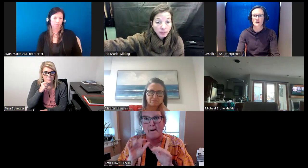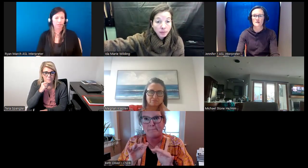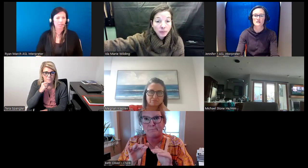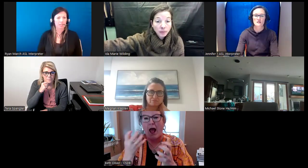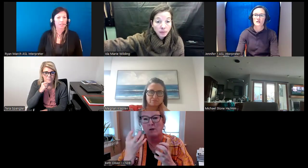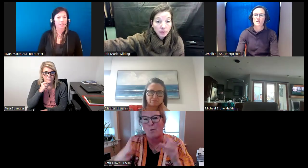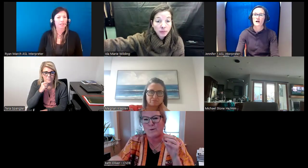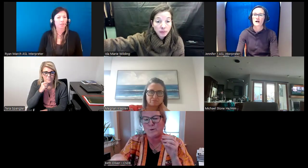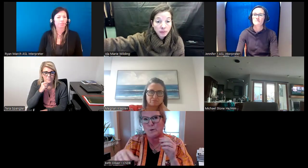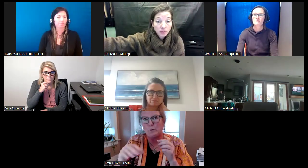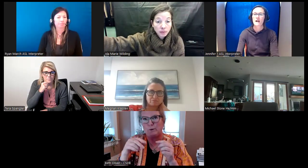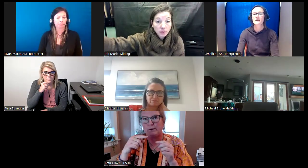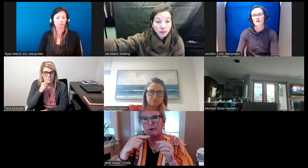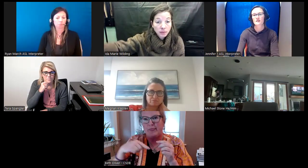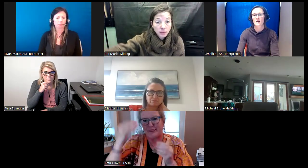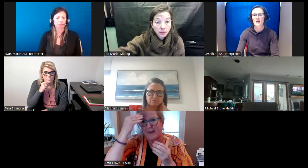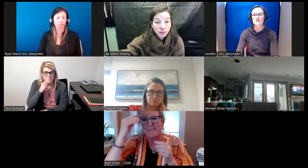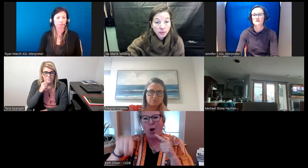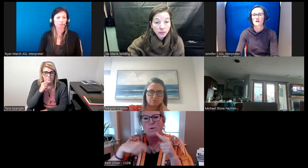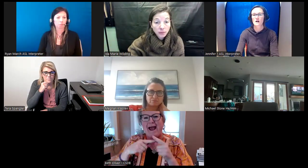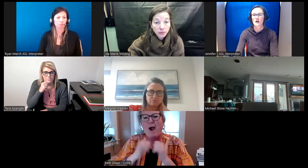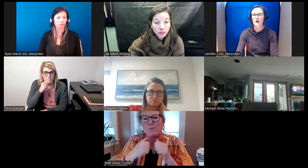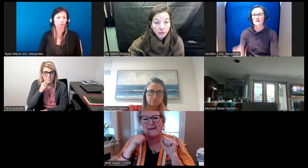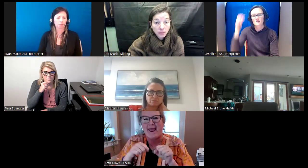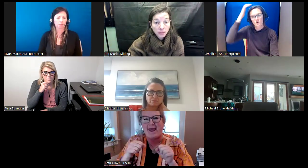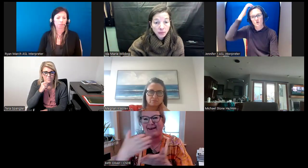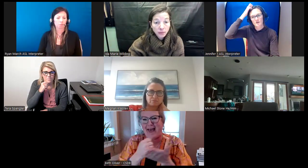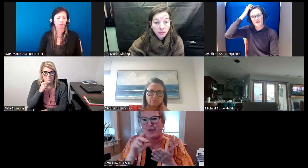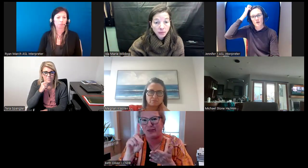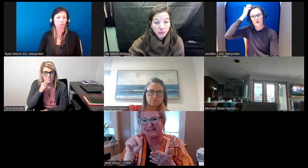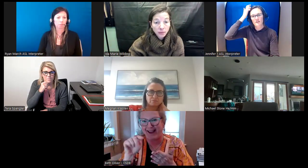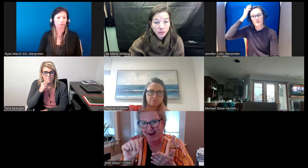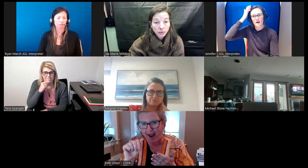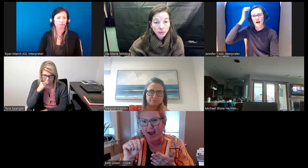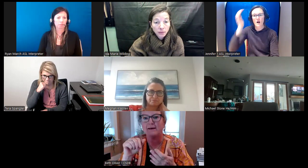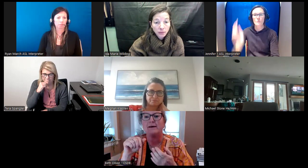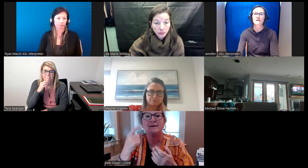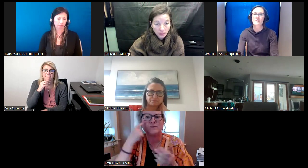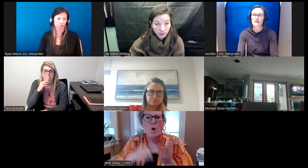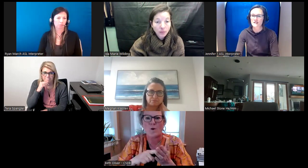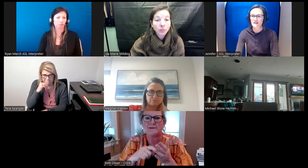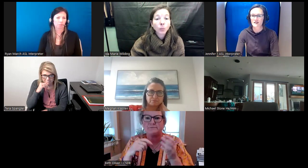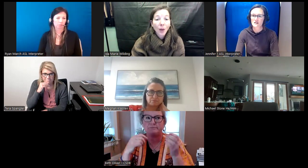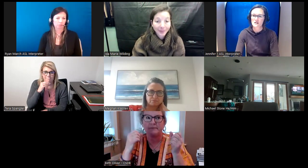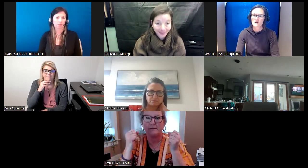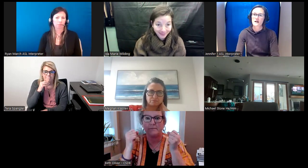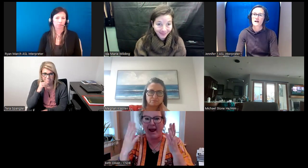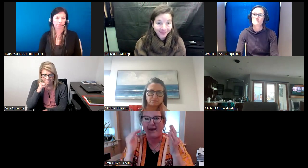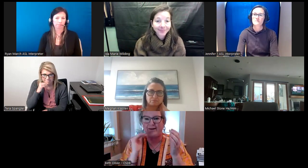appreciate your comment. I I I do want to say I want to think about how we can gather